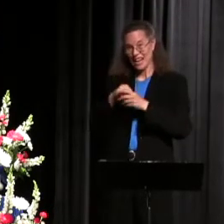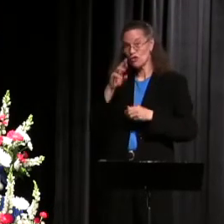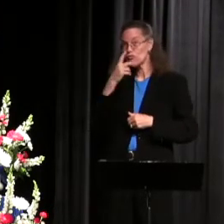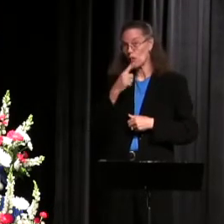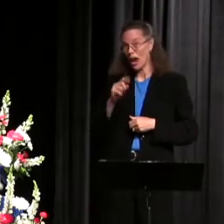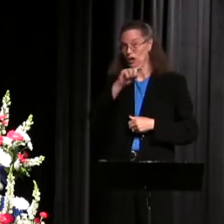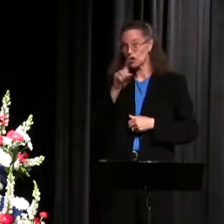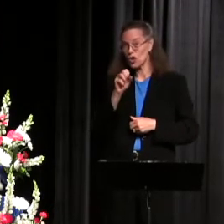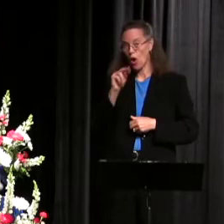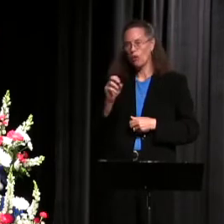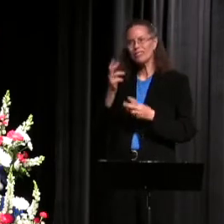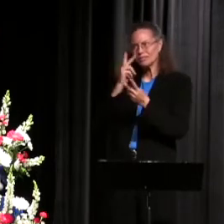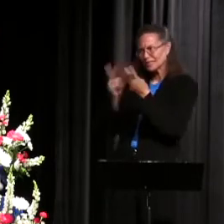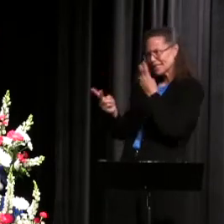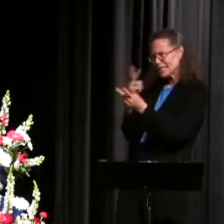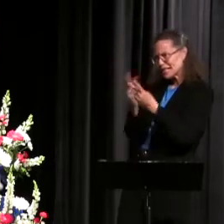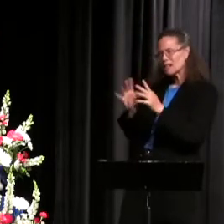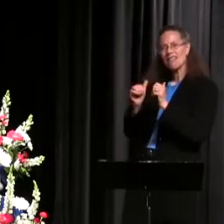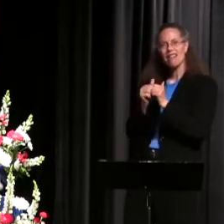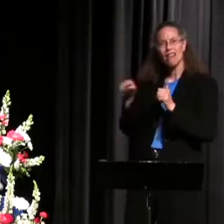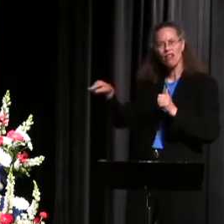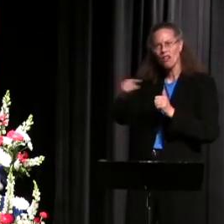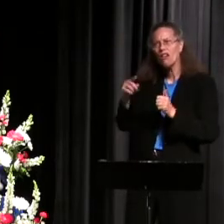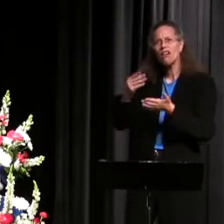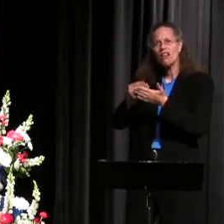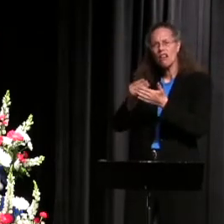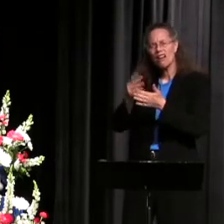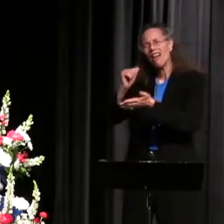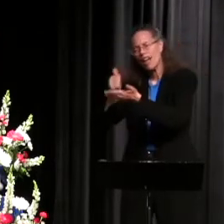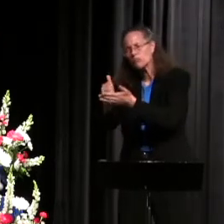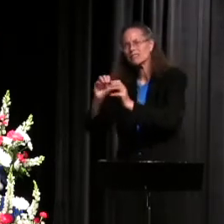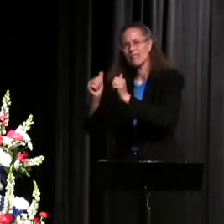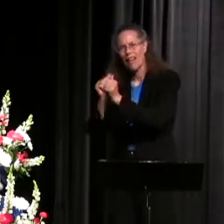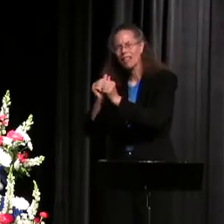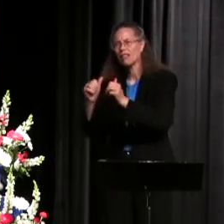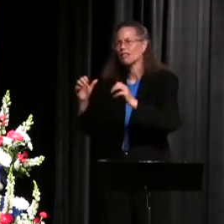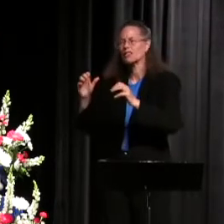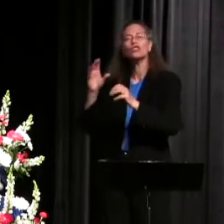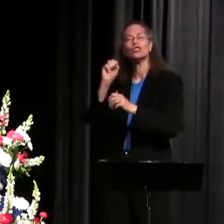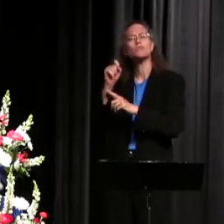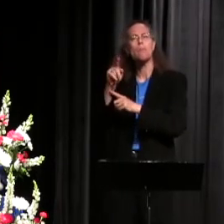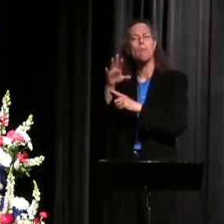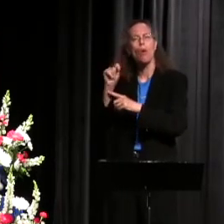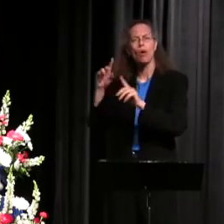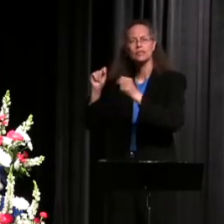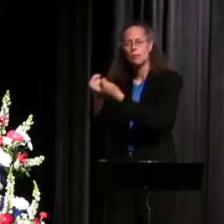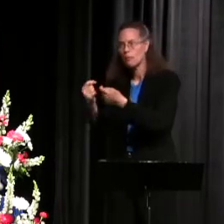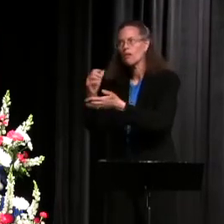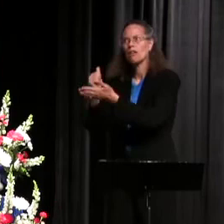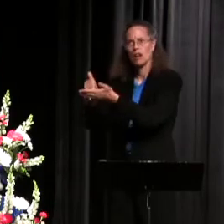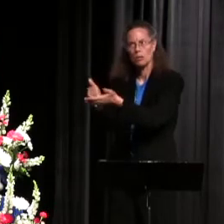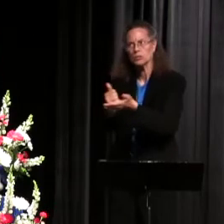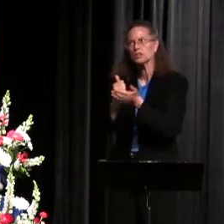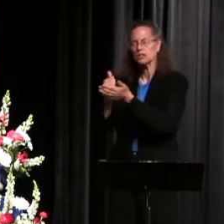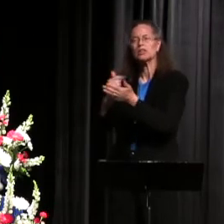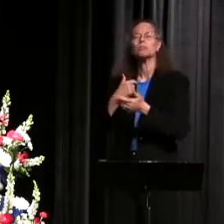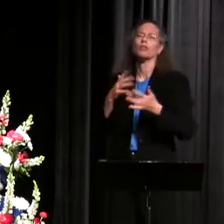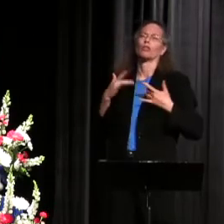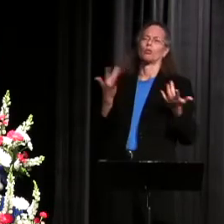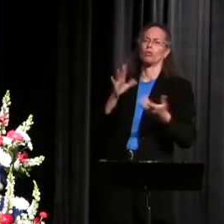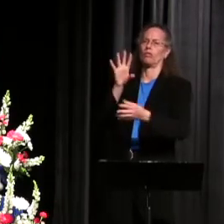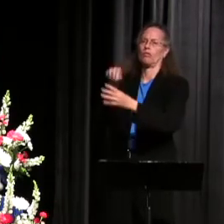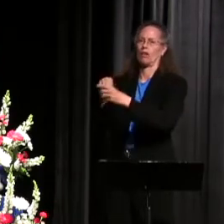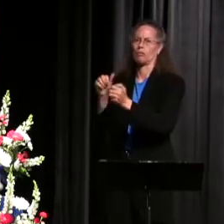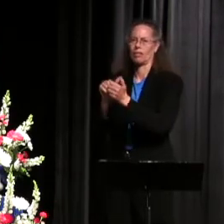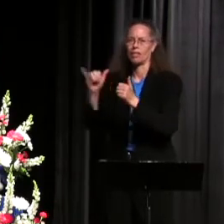much the TOPS Fund has helped out athletes and sports teams in various ways, and I'm thrilled to be a part of this donation, along with the